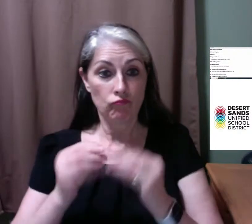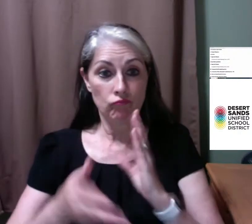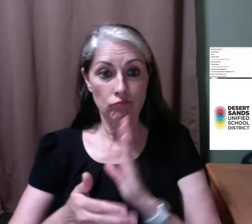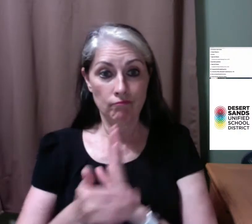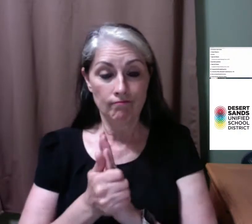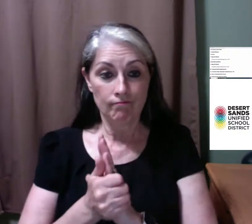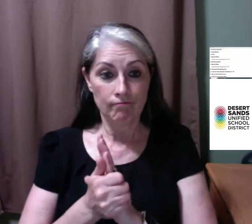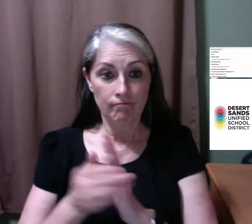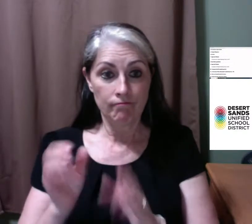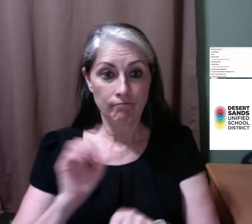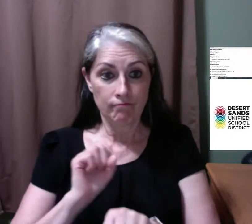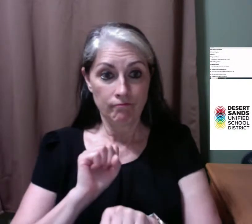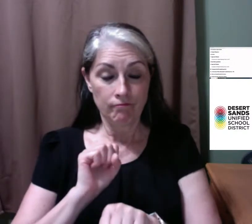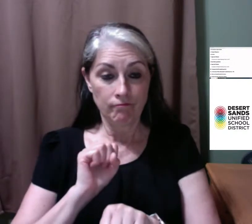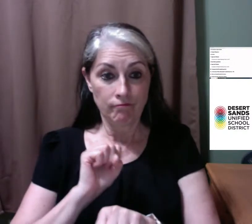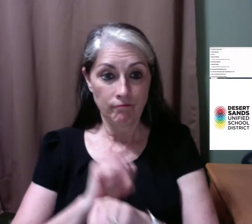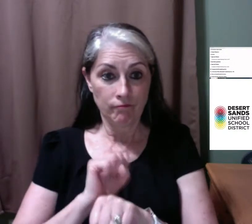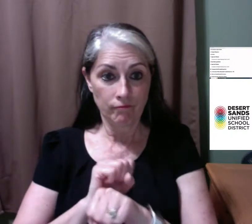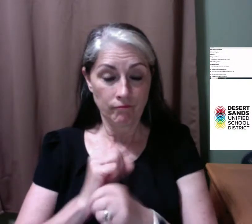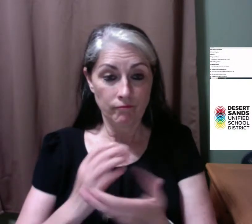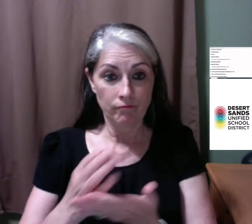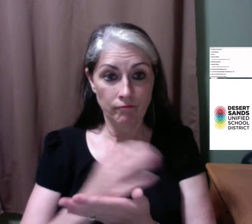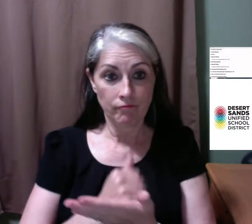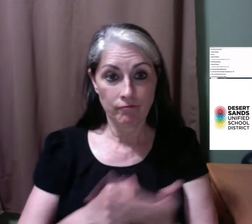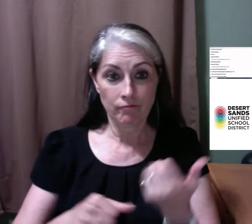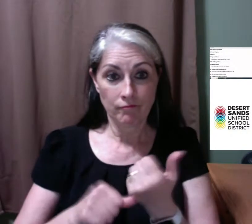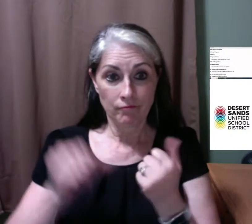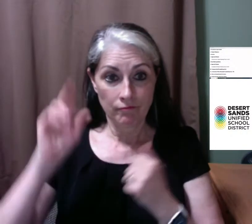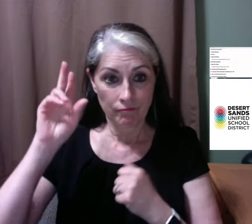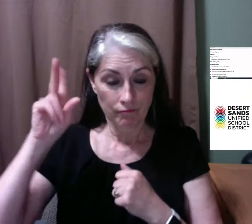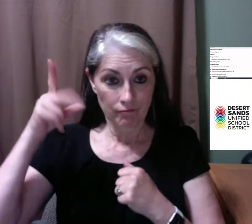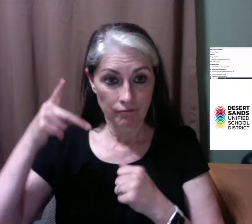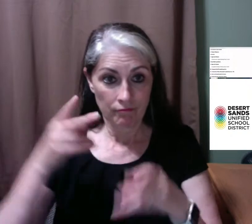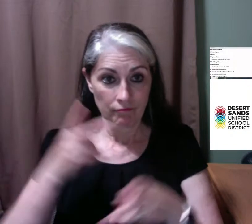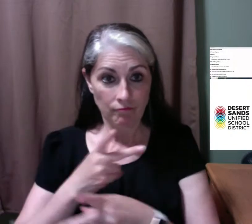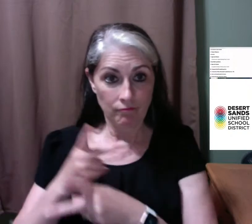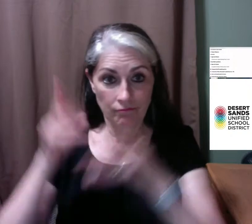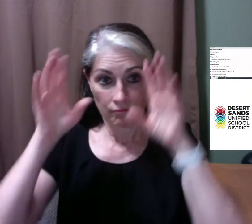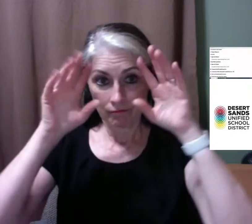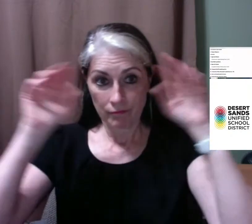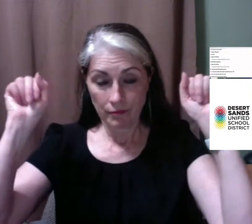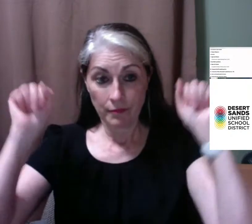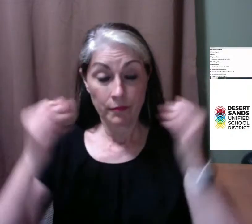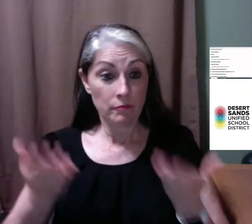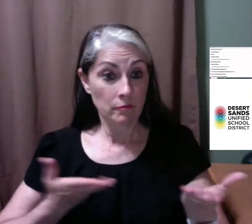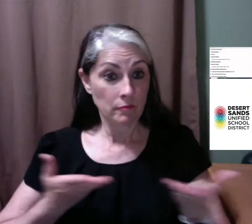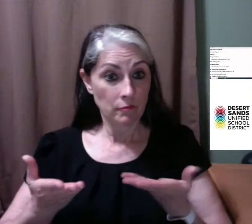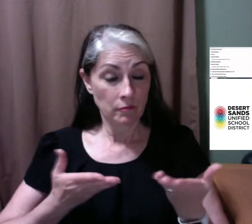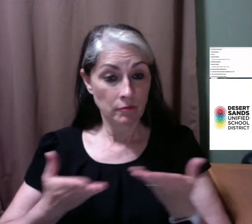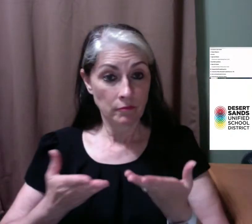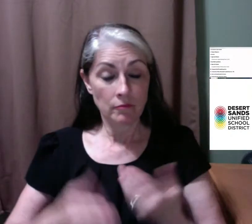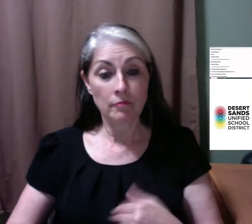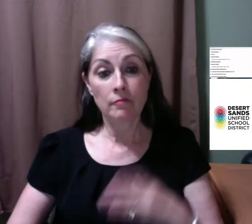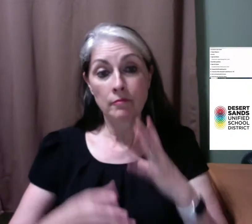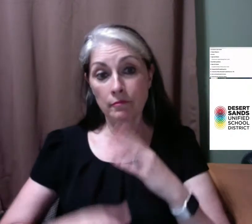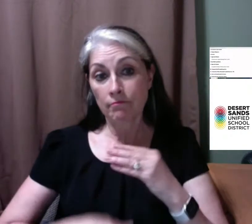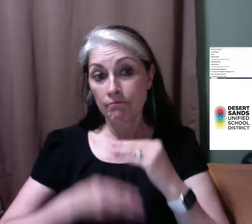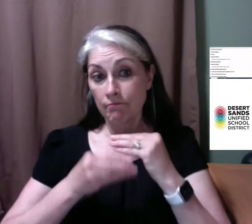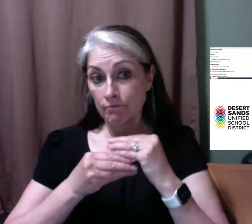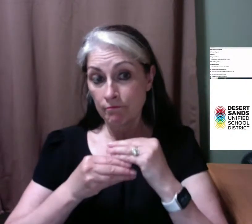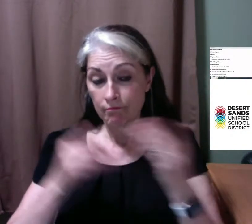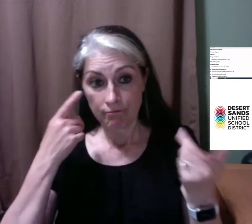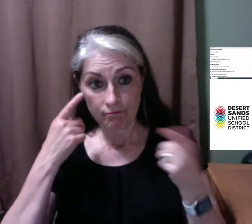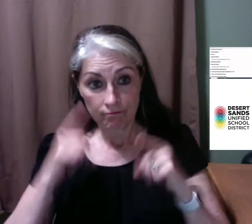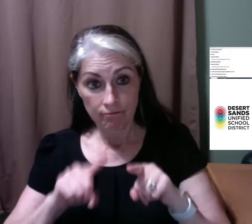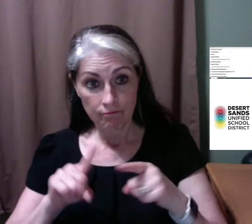employment agreement for the Assistant Superintendent of Personnel Services. The proposed amendment will extend the employment agreement